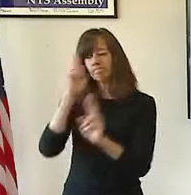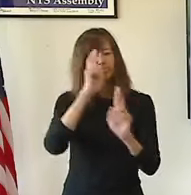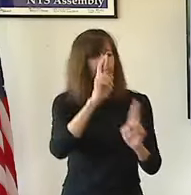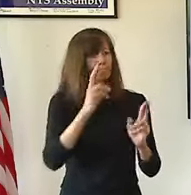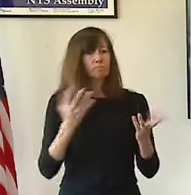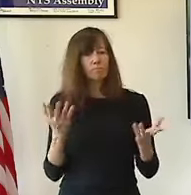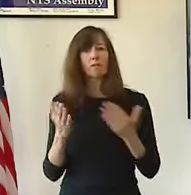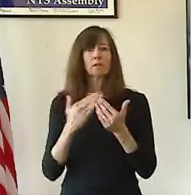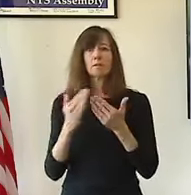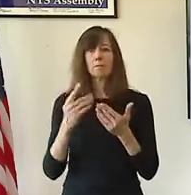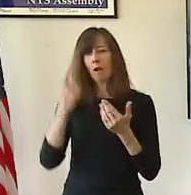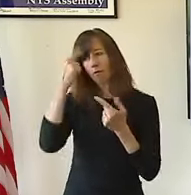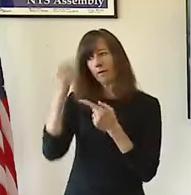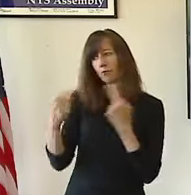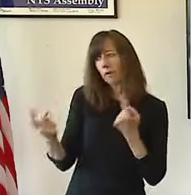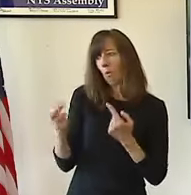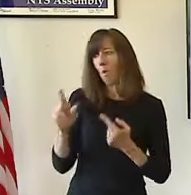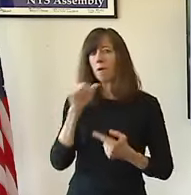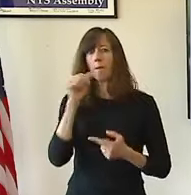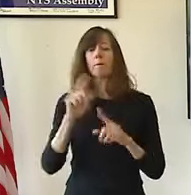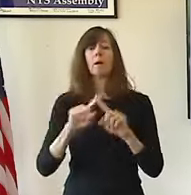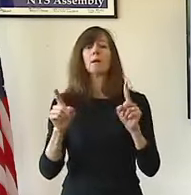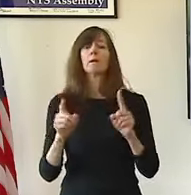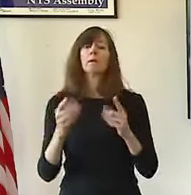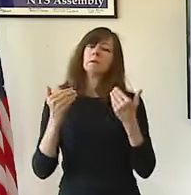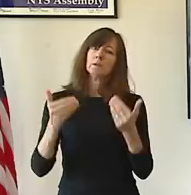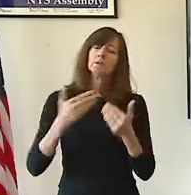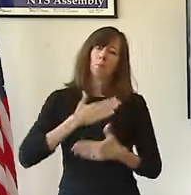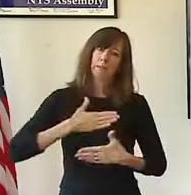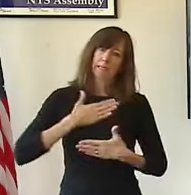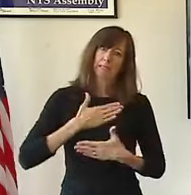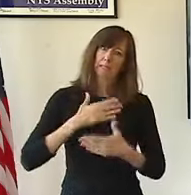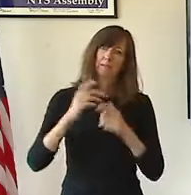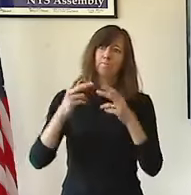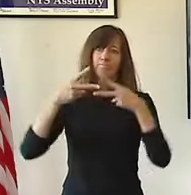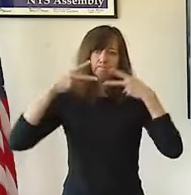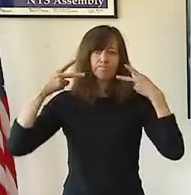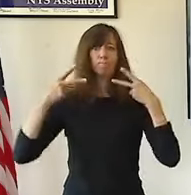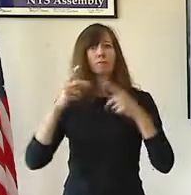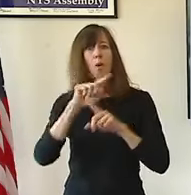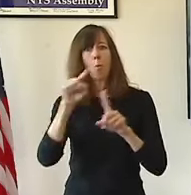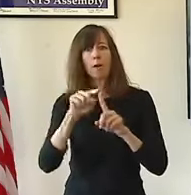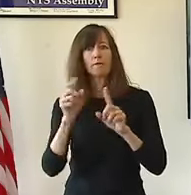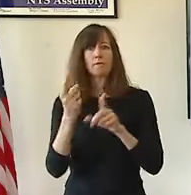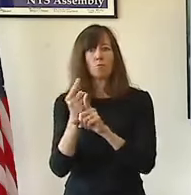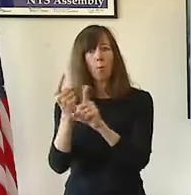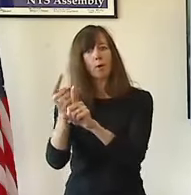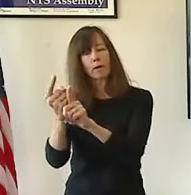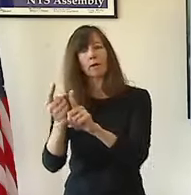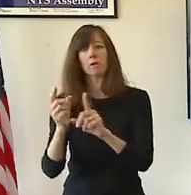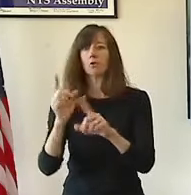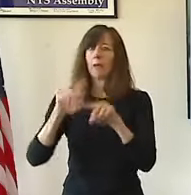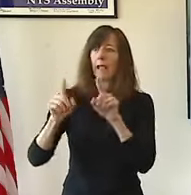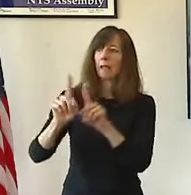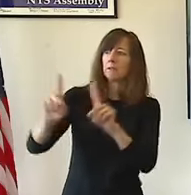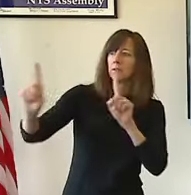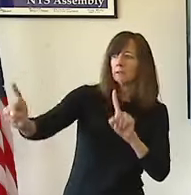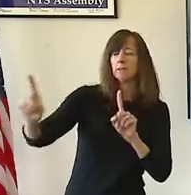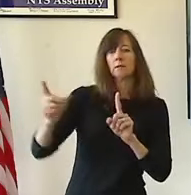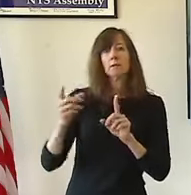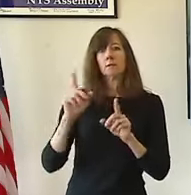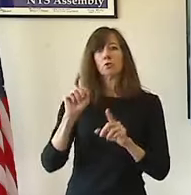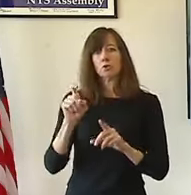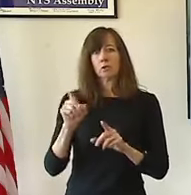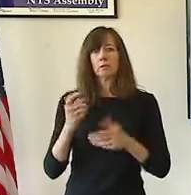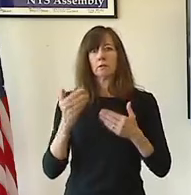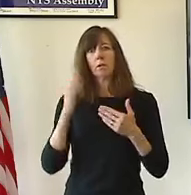possible and physical distancing when it is possible. But I do believe that those restrictions will be less as we move along in these phases. Let